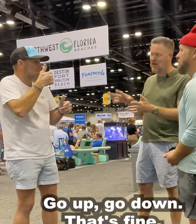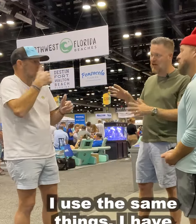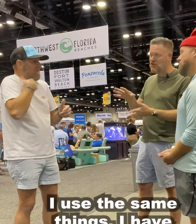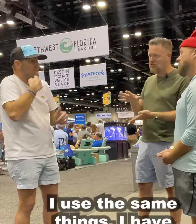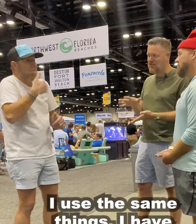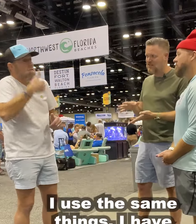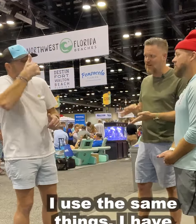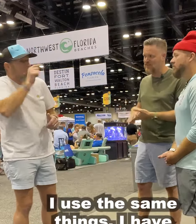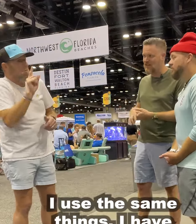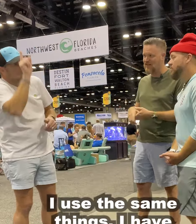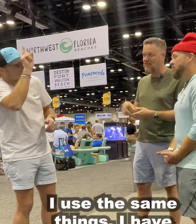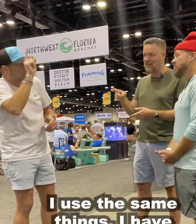fine. I use these same things.